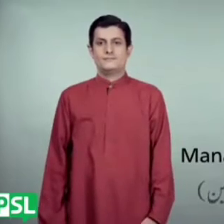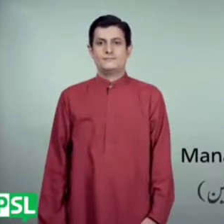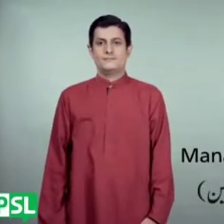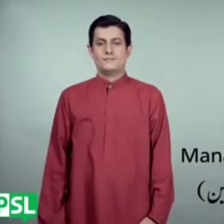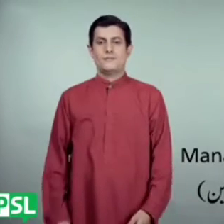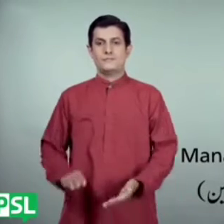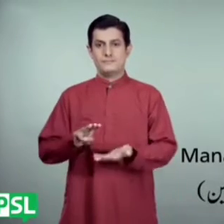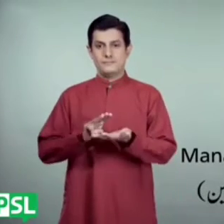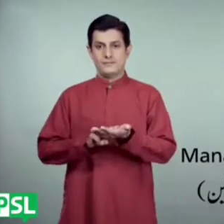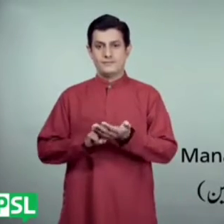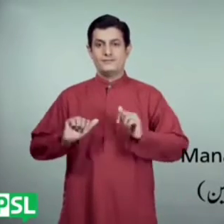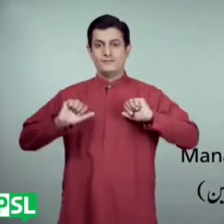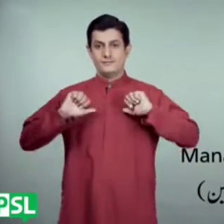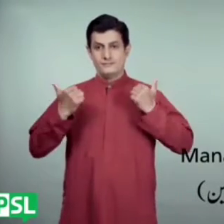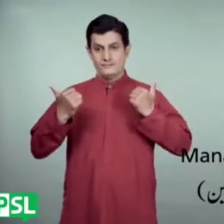Manager's scarf. Khawateen.